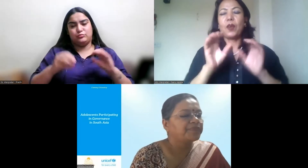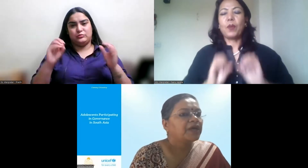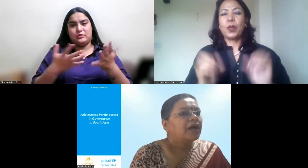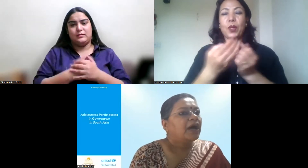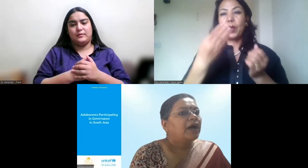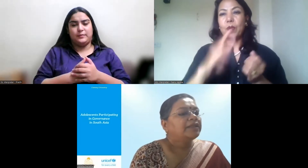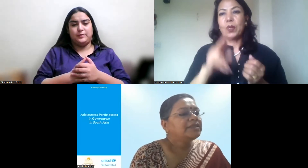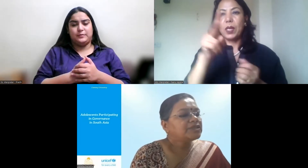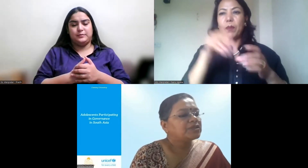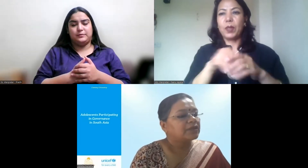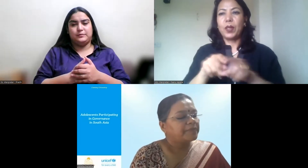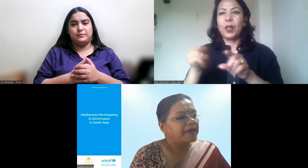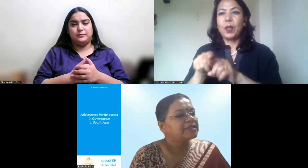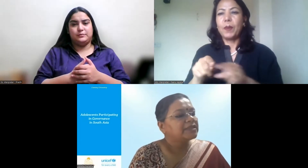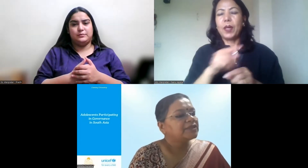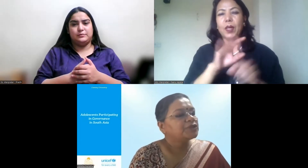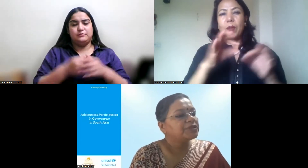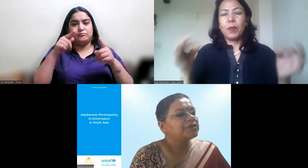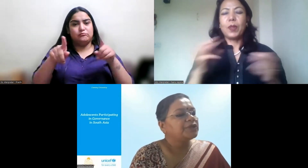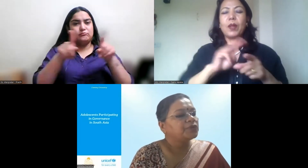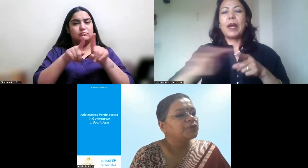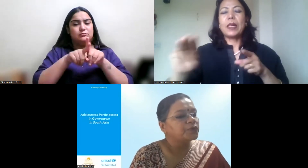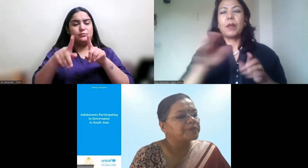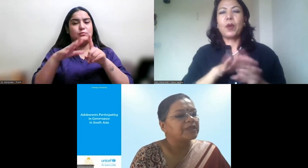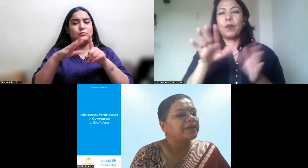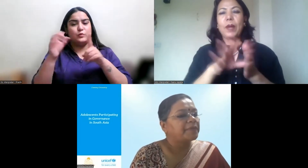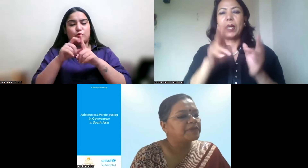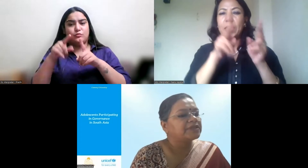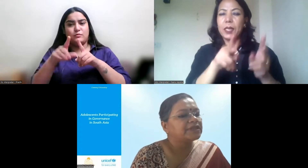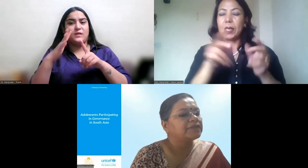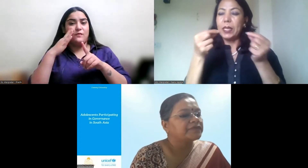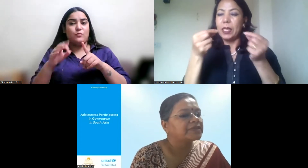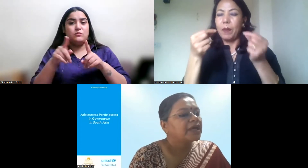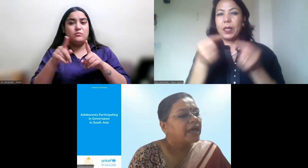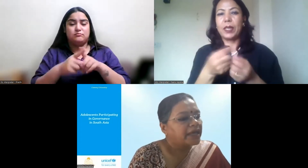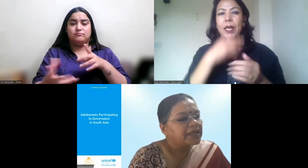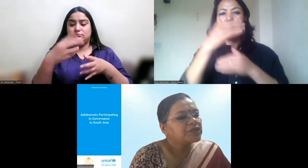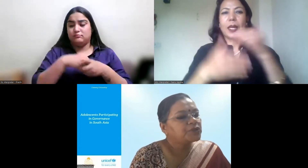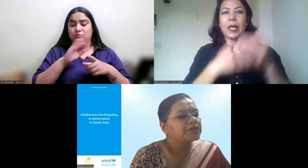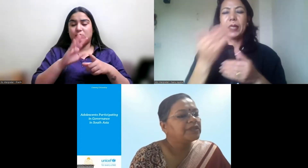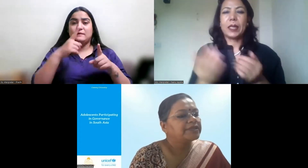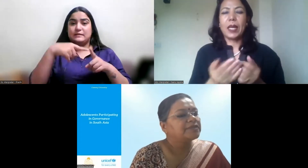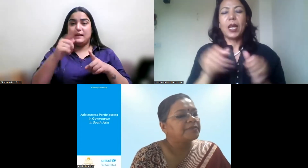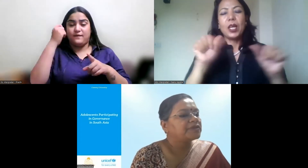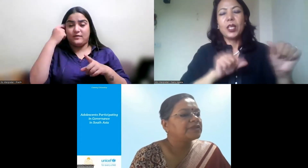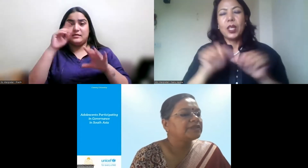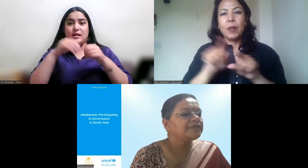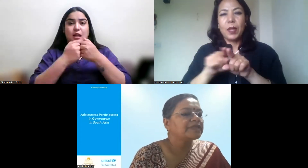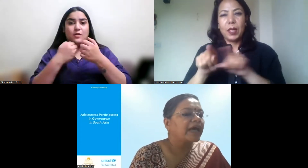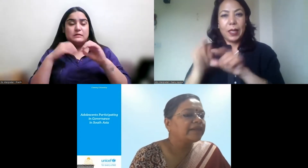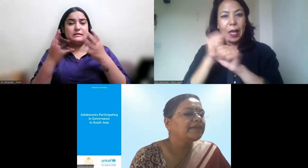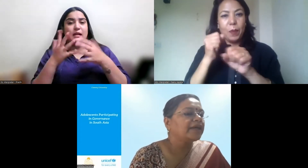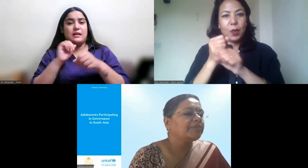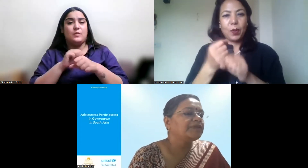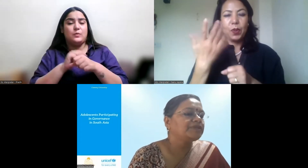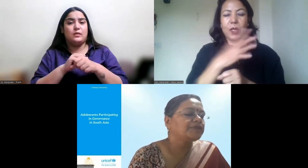others. These capacitated children and youth groups and their representatives engaged with the elected representatives